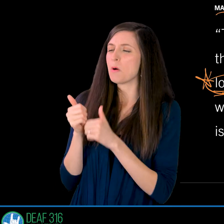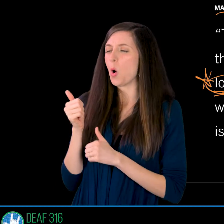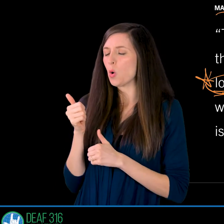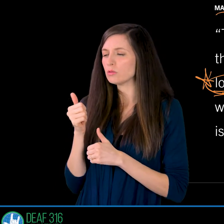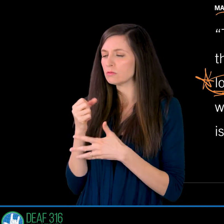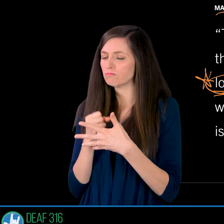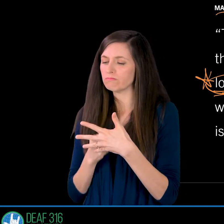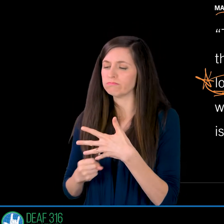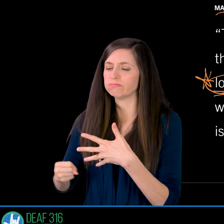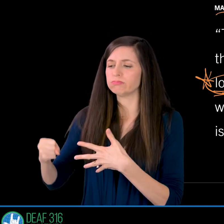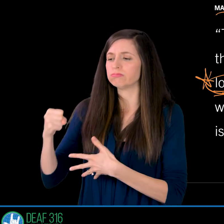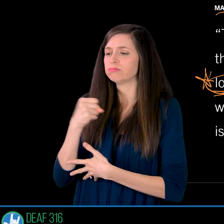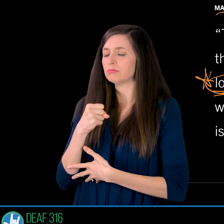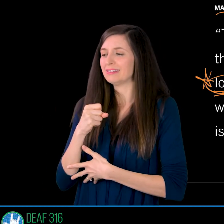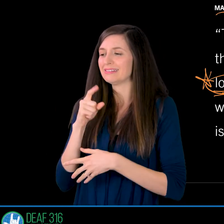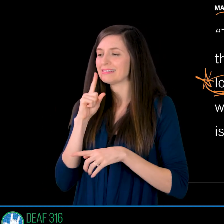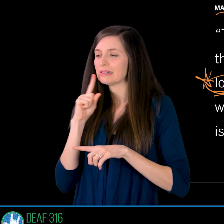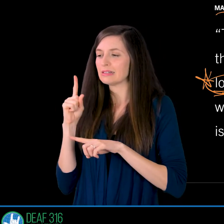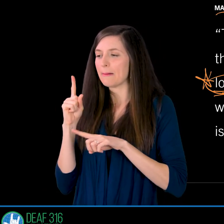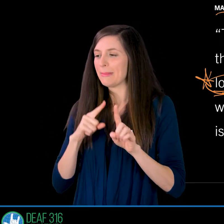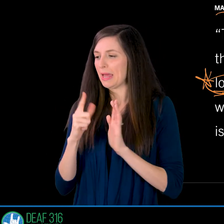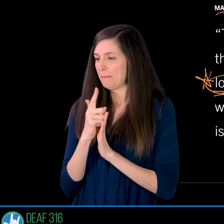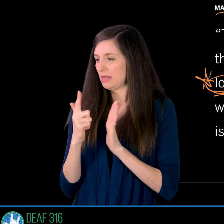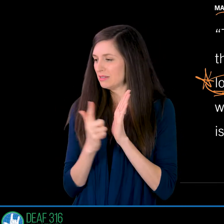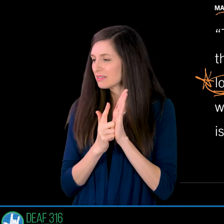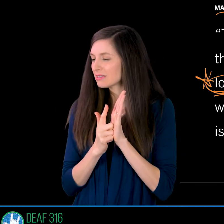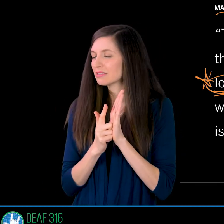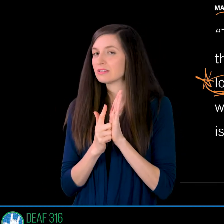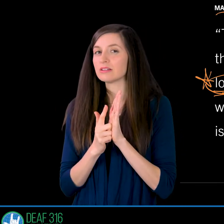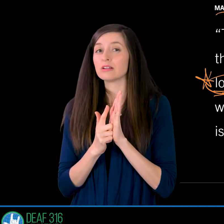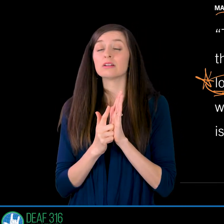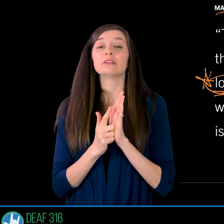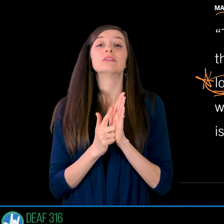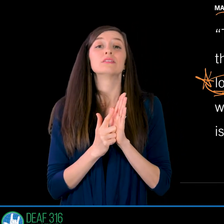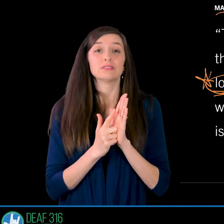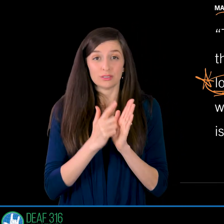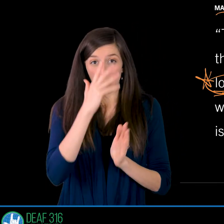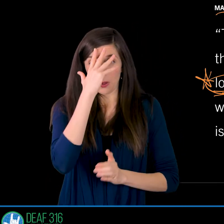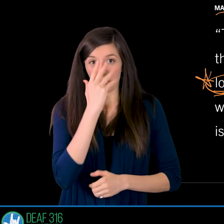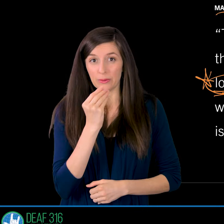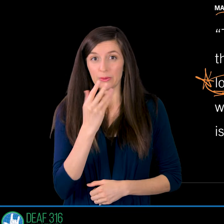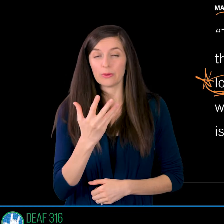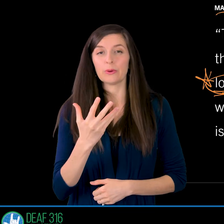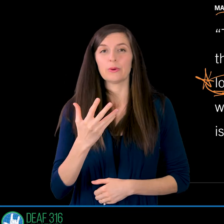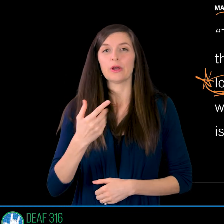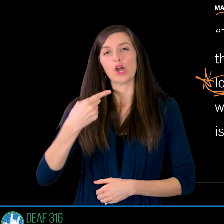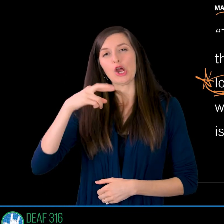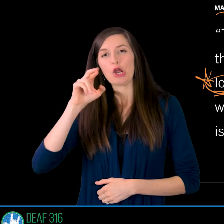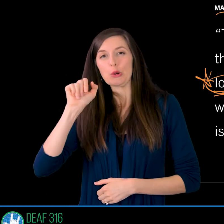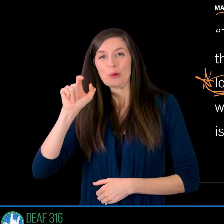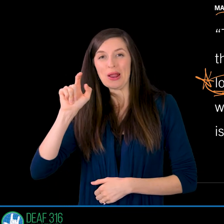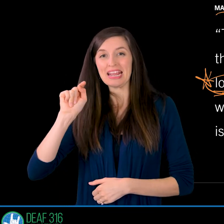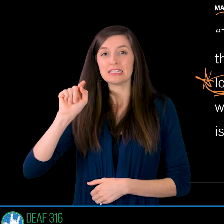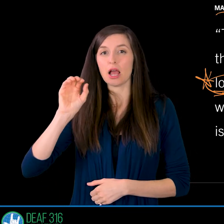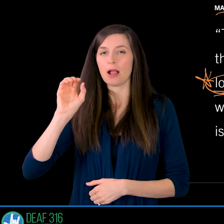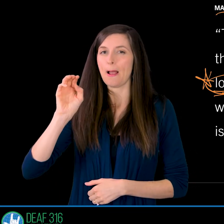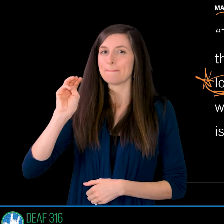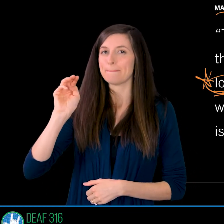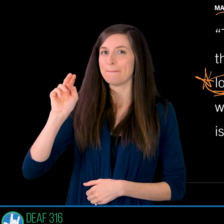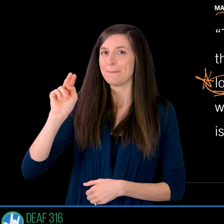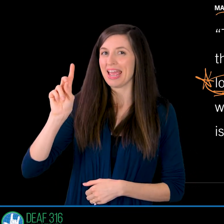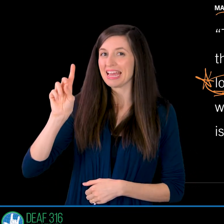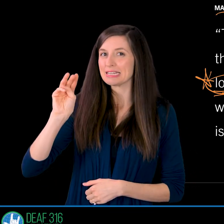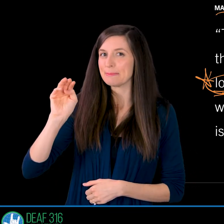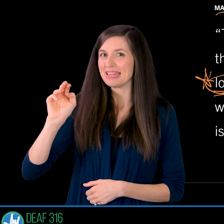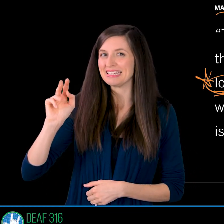great and first commandment. So the great commandment that fulfills